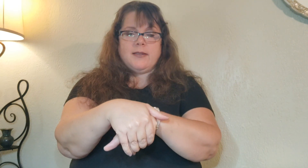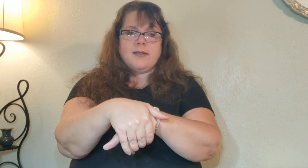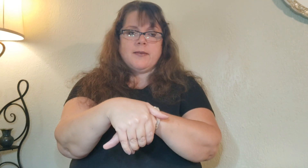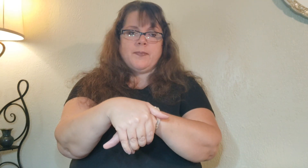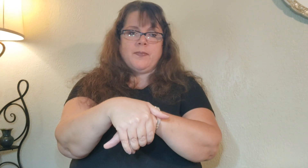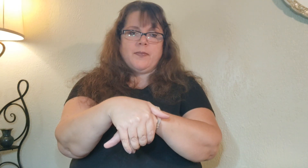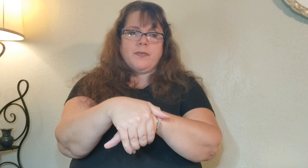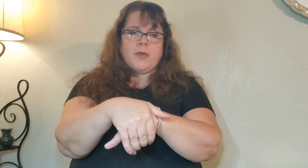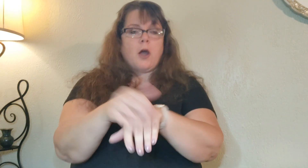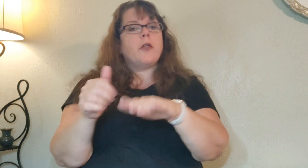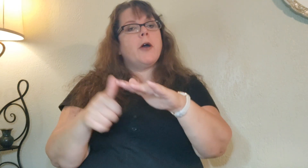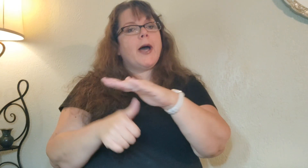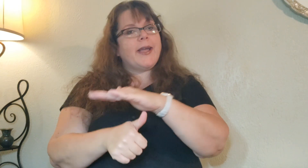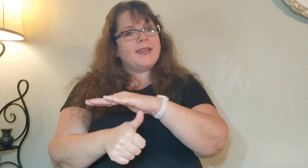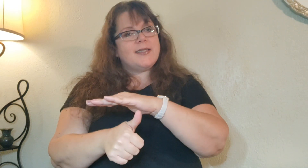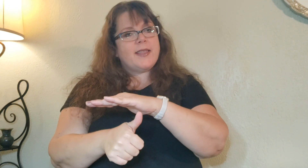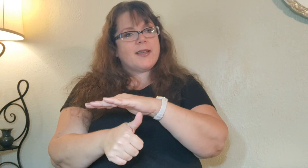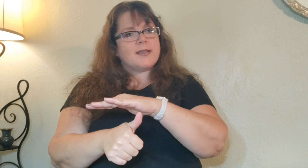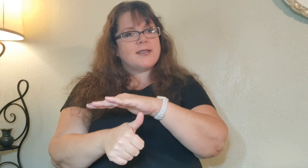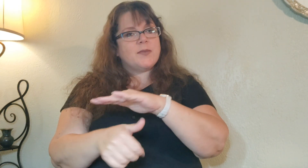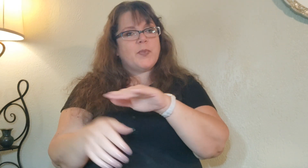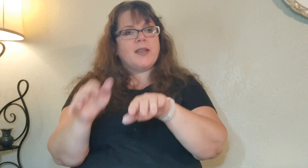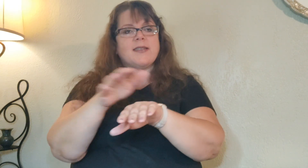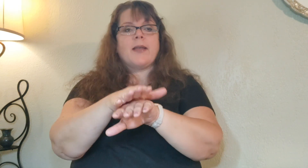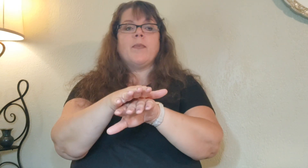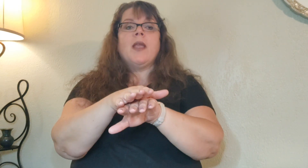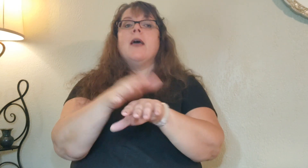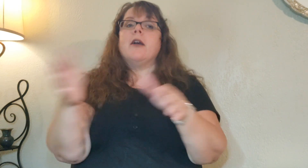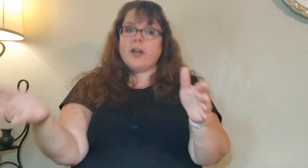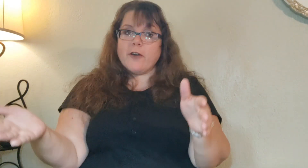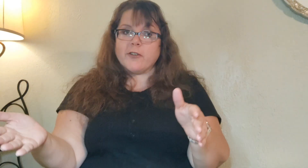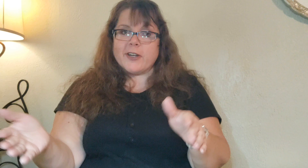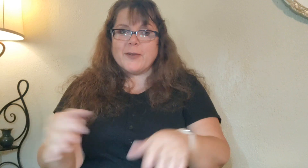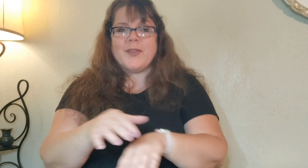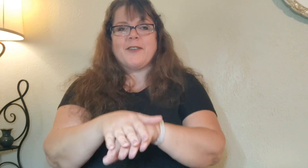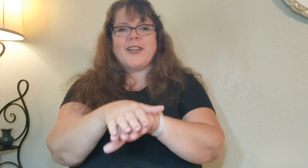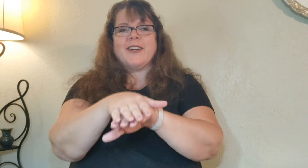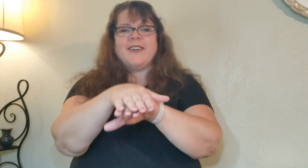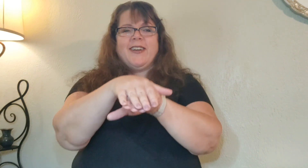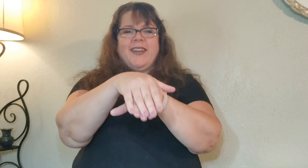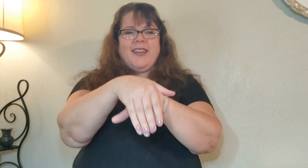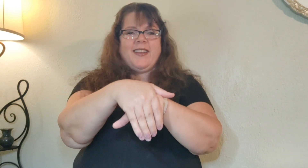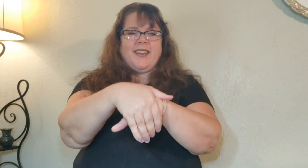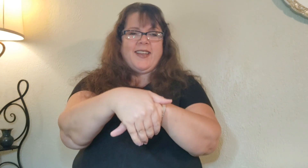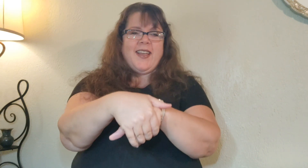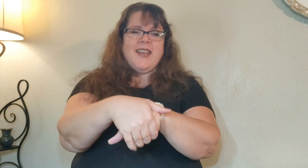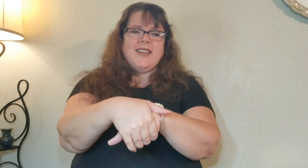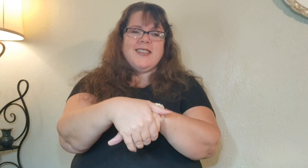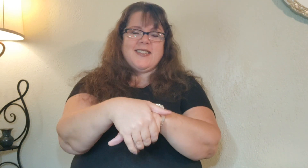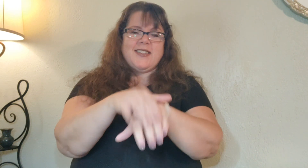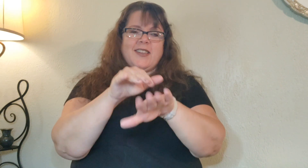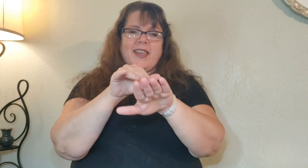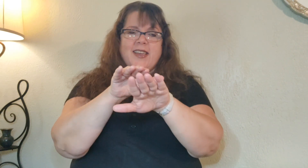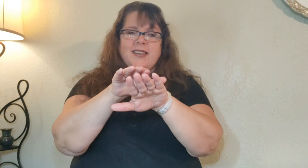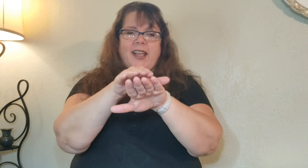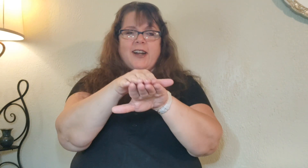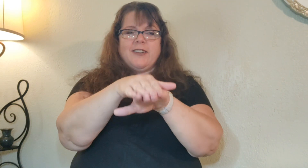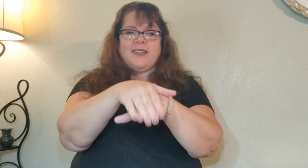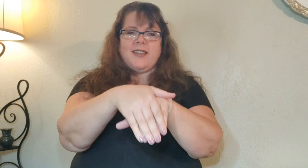hides. Although hide is this, but it's like a cover up. There we go. So the hand out